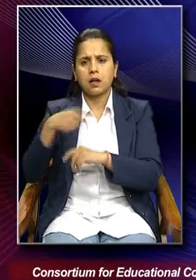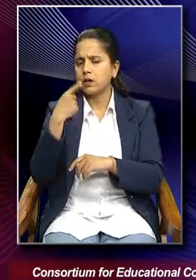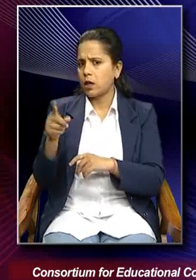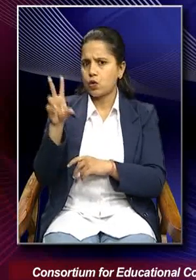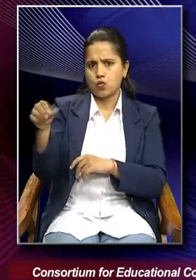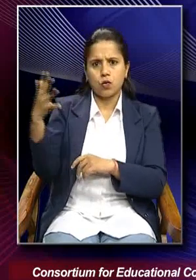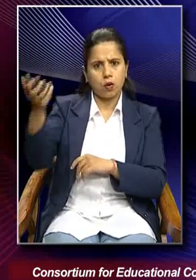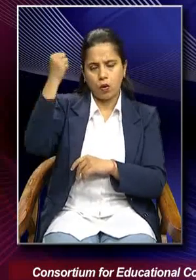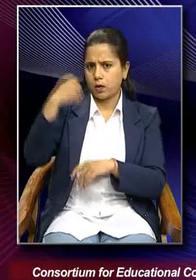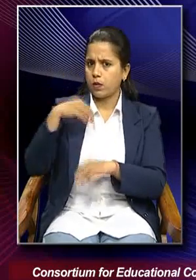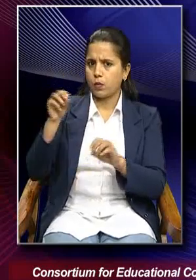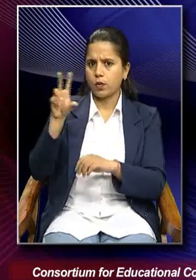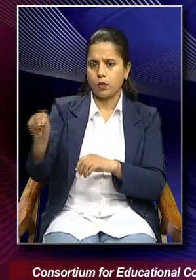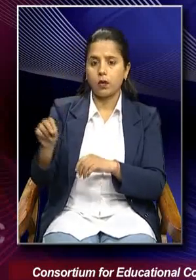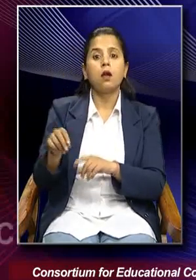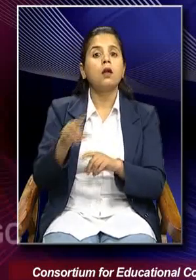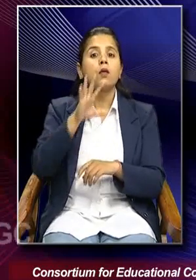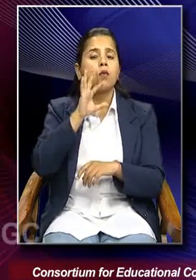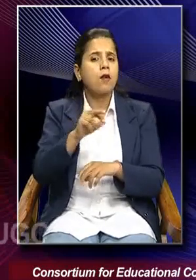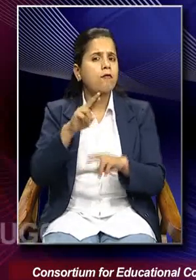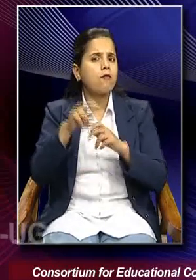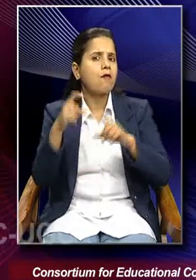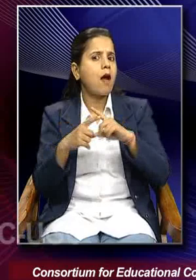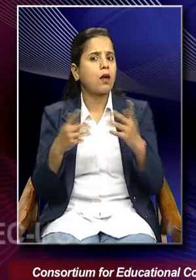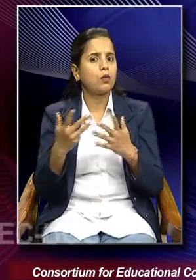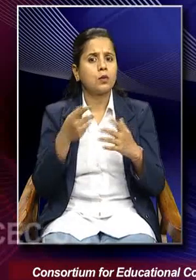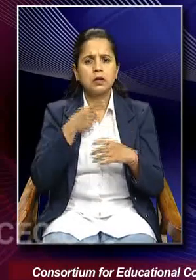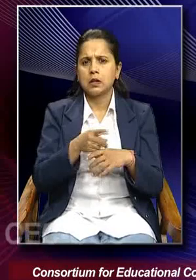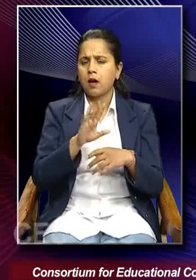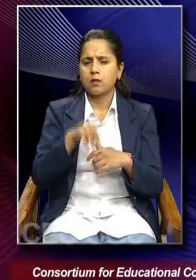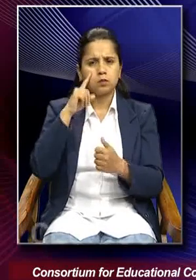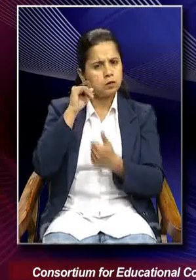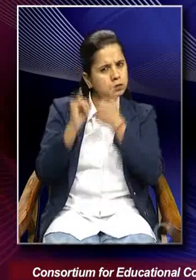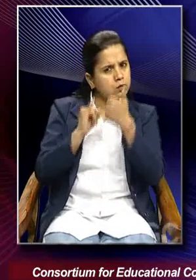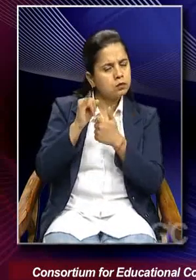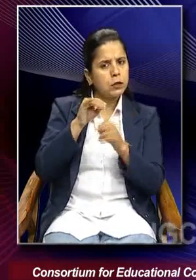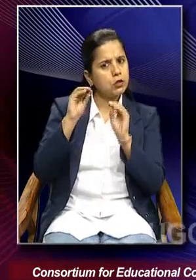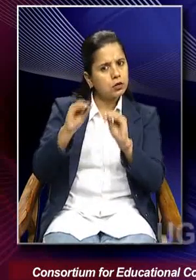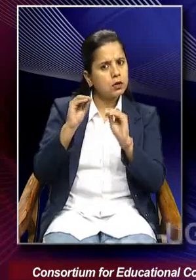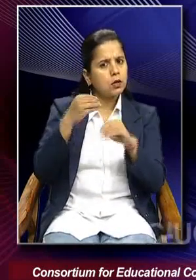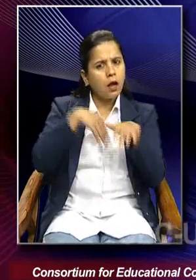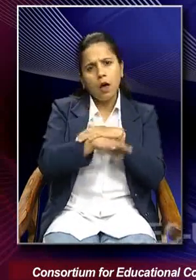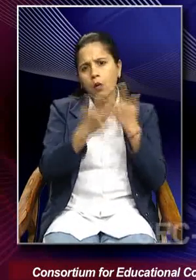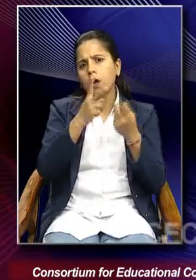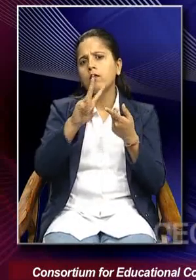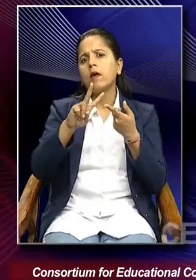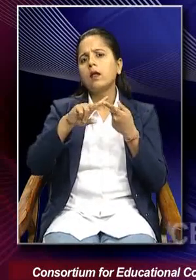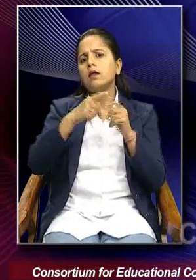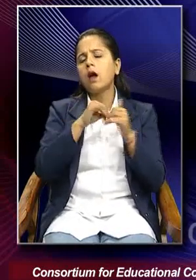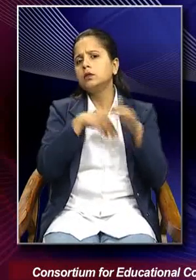of Vedas, and in fact, they are very critical of the teachings of the Vedas.